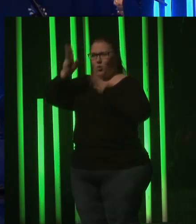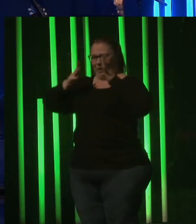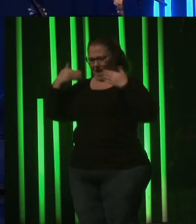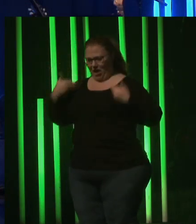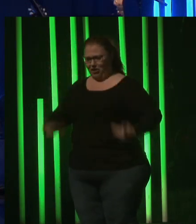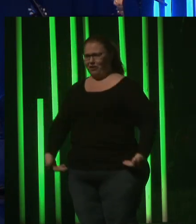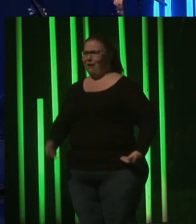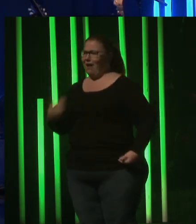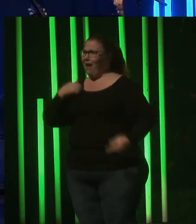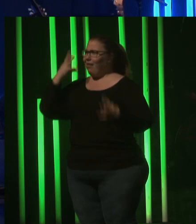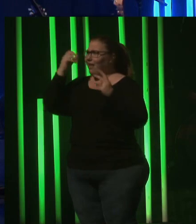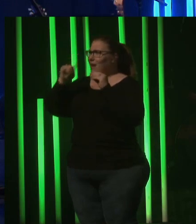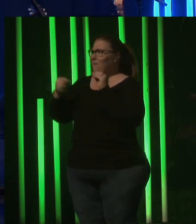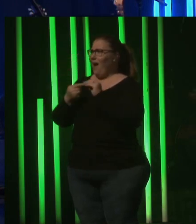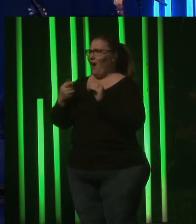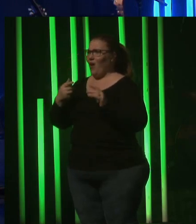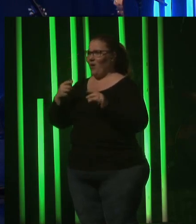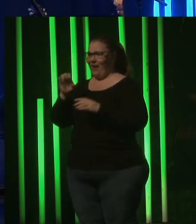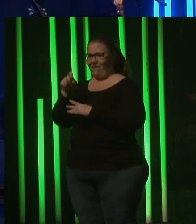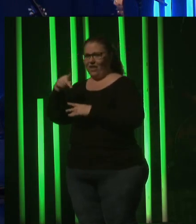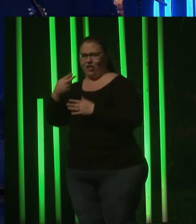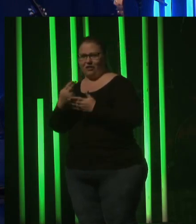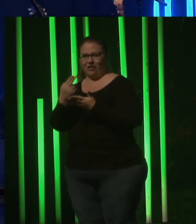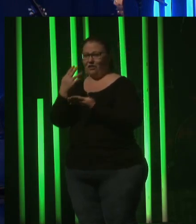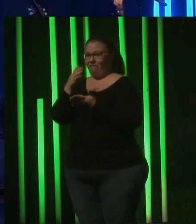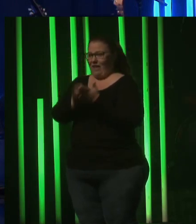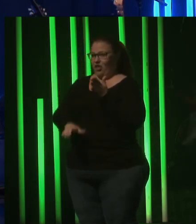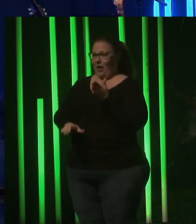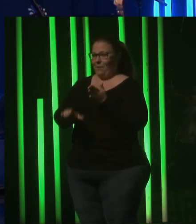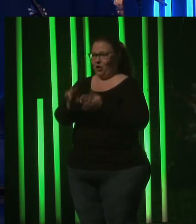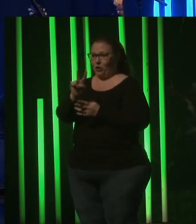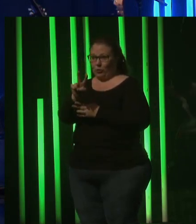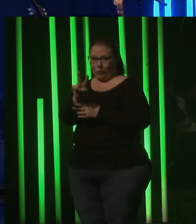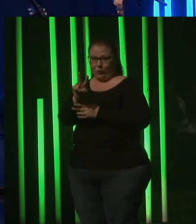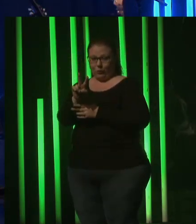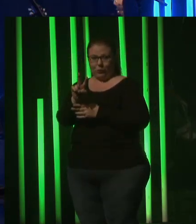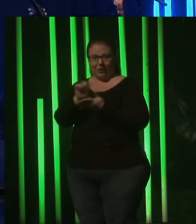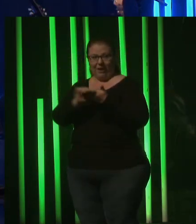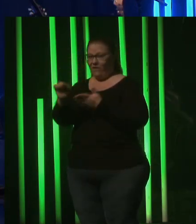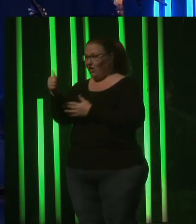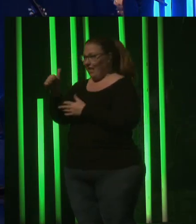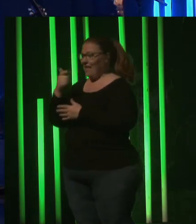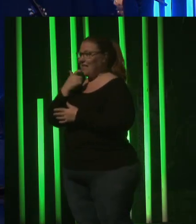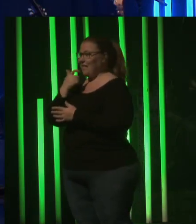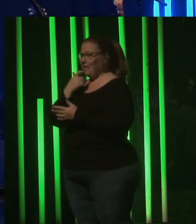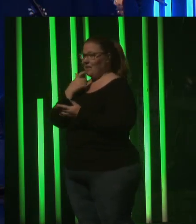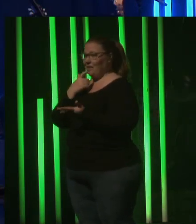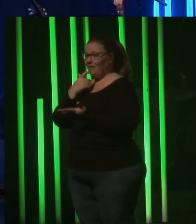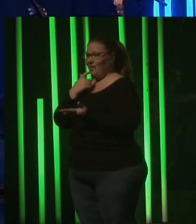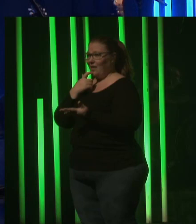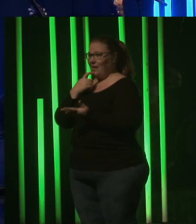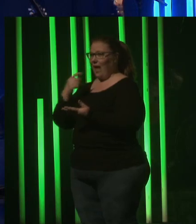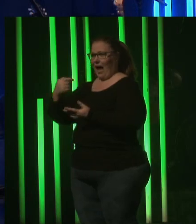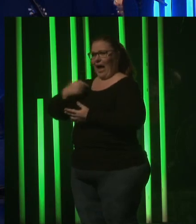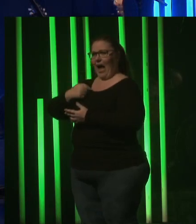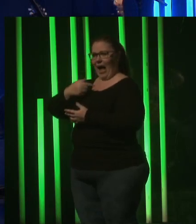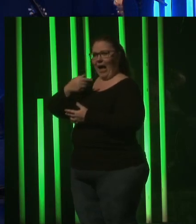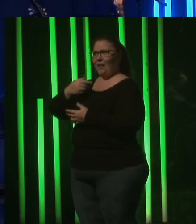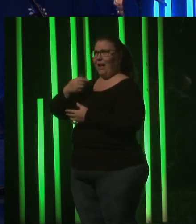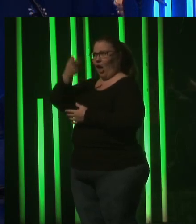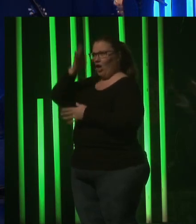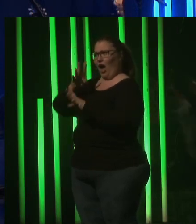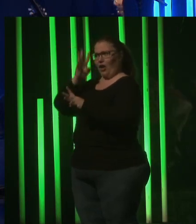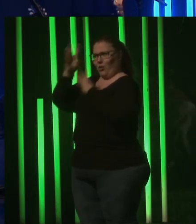Or I'll think about, Ephesians chapter 2, verse 10, where it says, I am God's